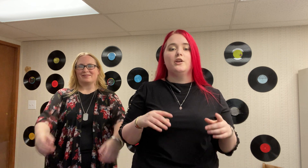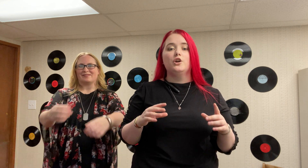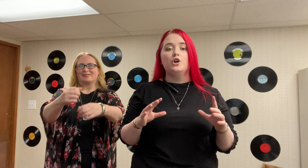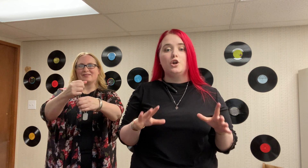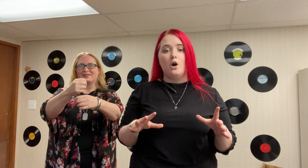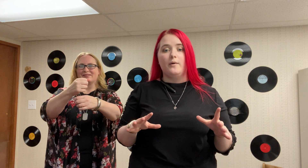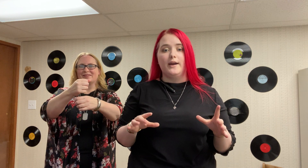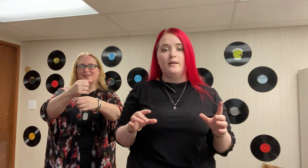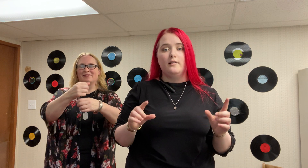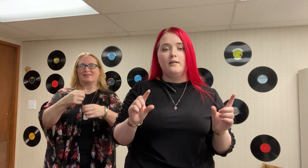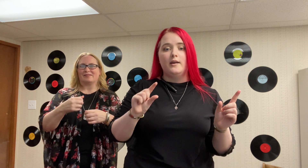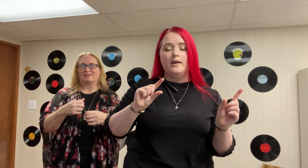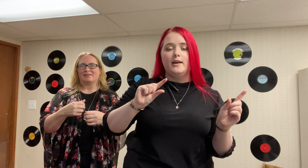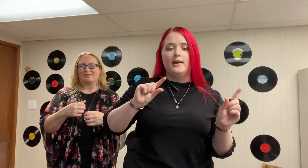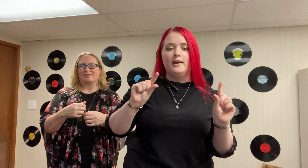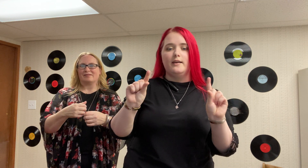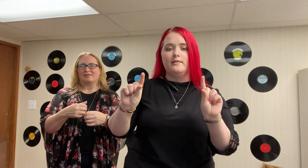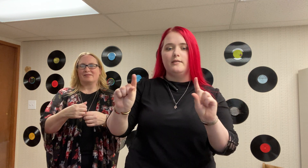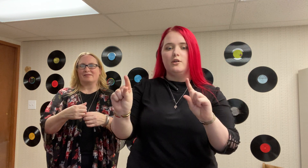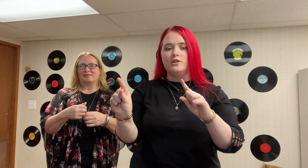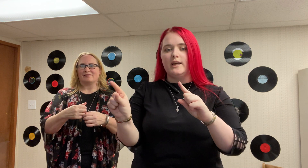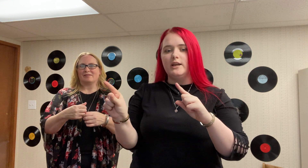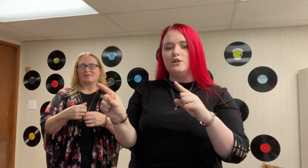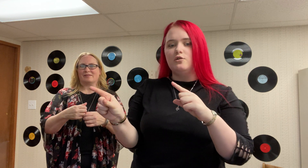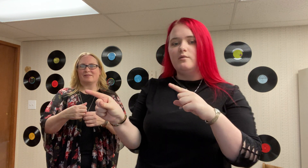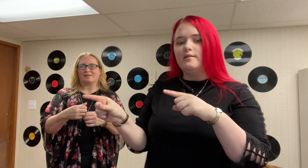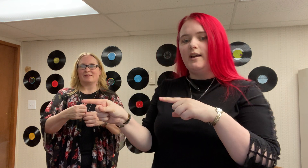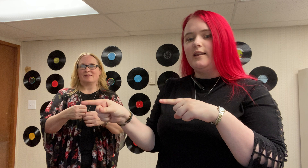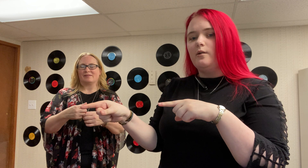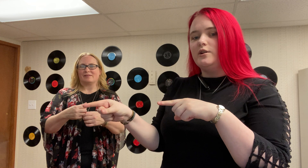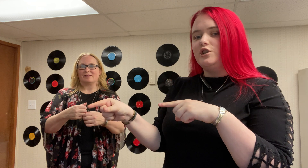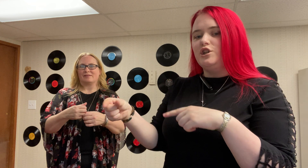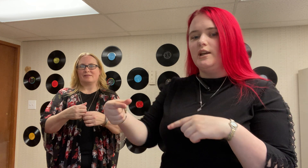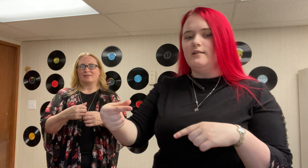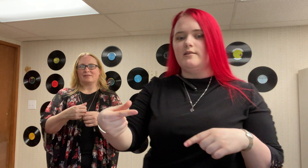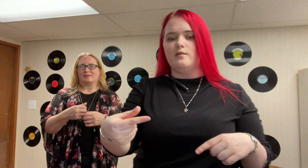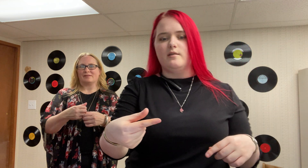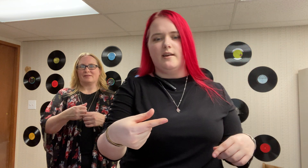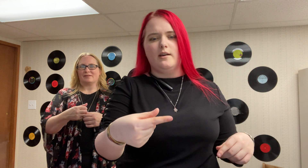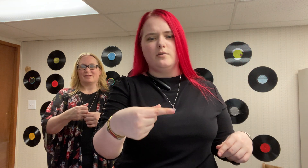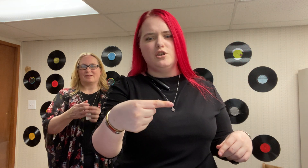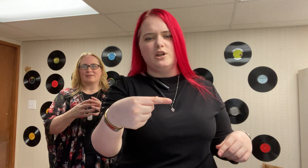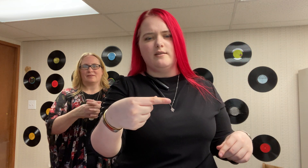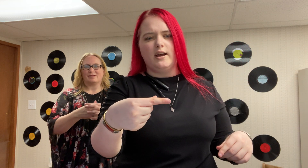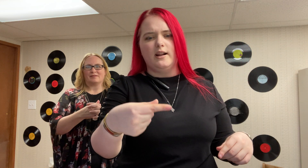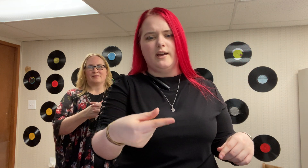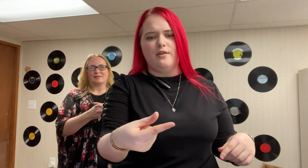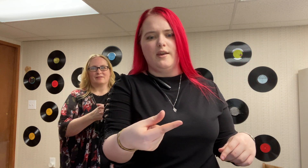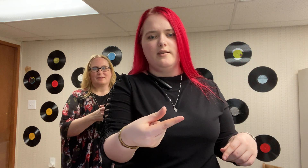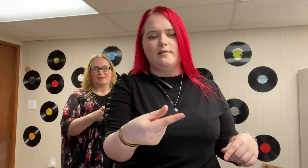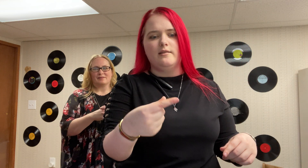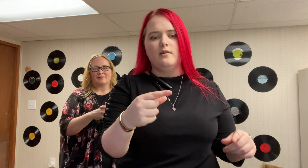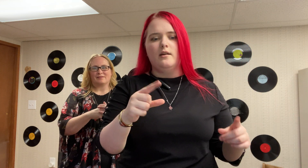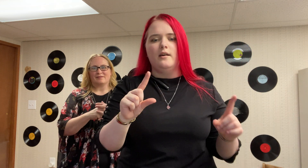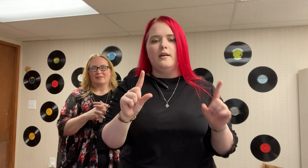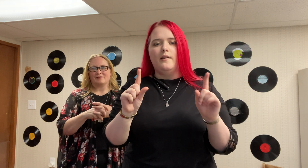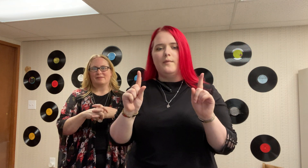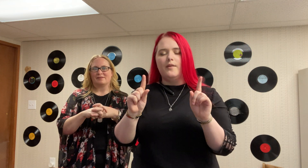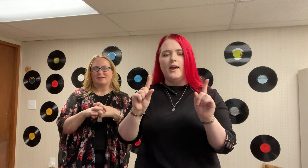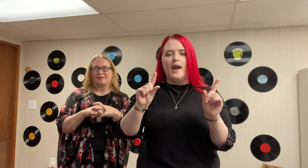then going is you're taking two sign language G's. So a sign language G is kind of like this, and